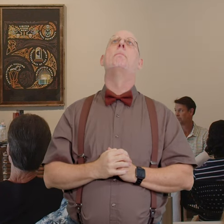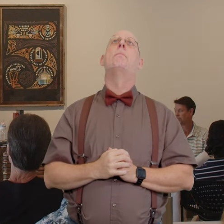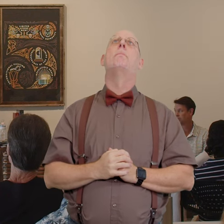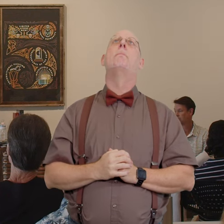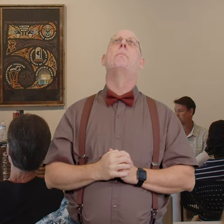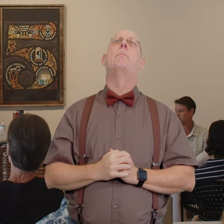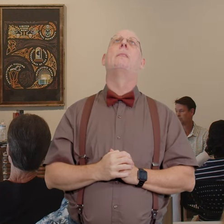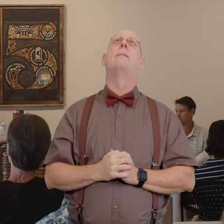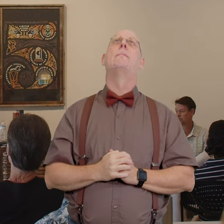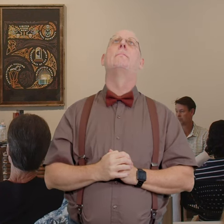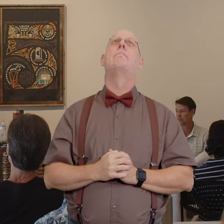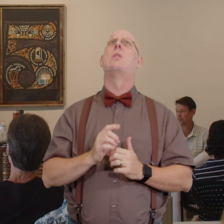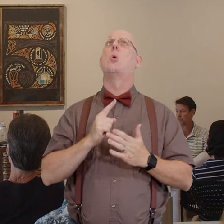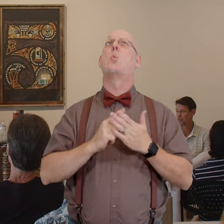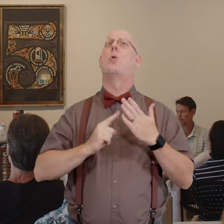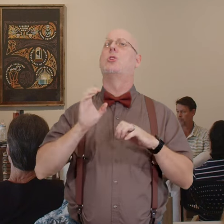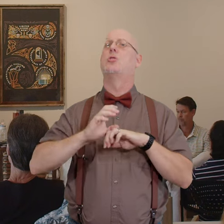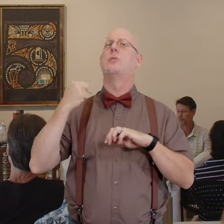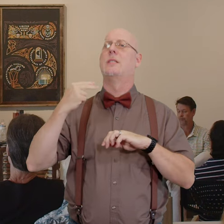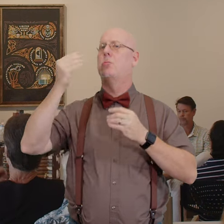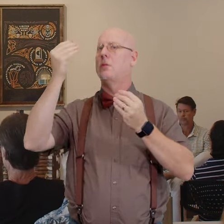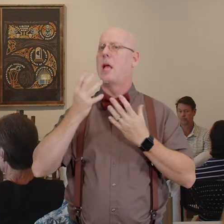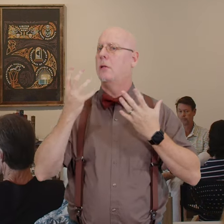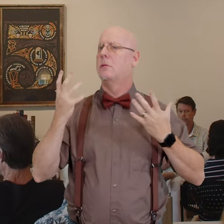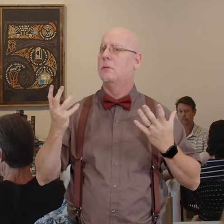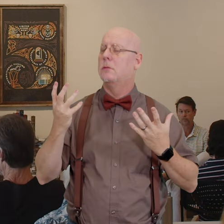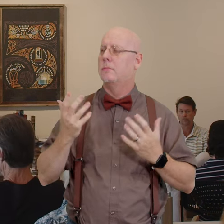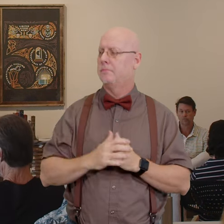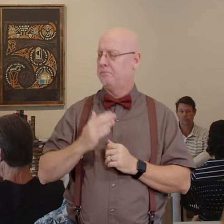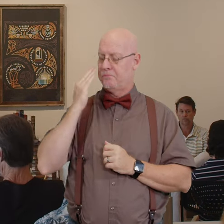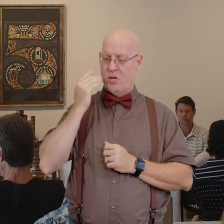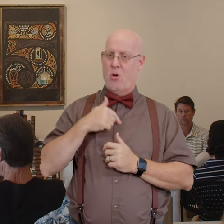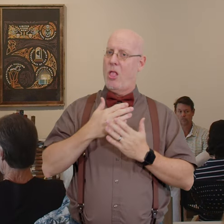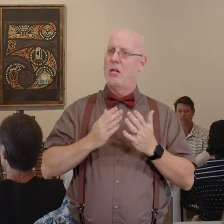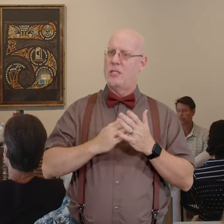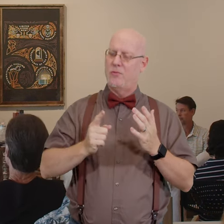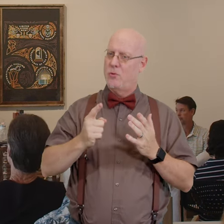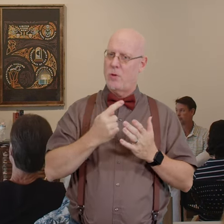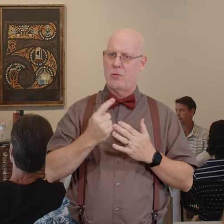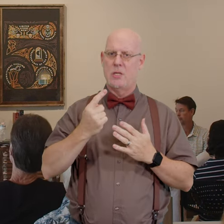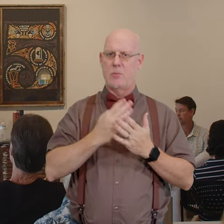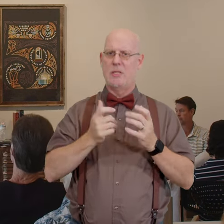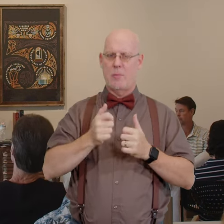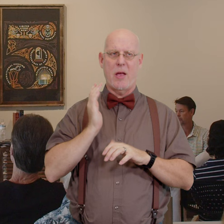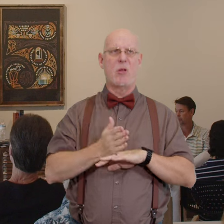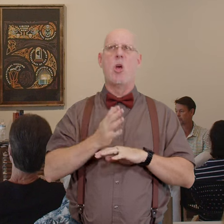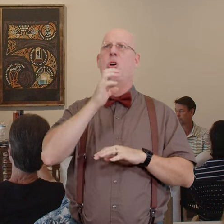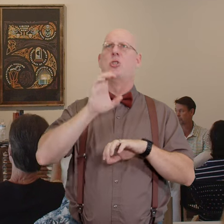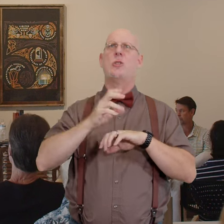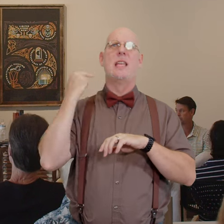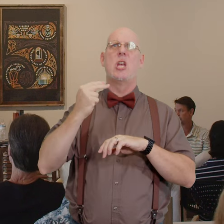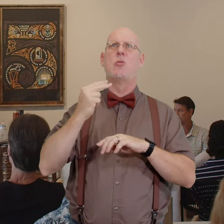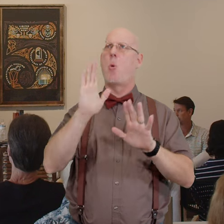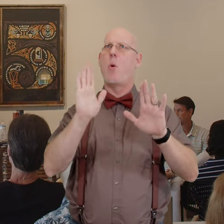So, what does church history tell us? So, I know that I lost some of you last week. Some of you, you text me afterwards, like,